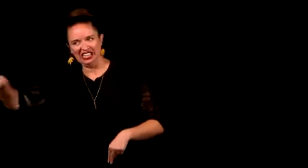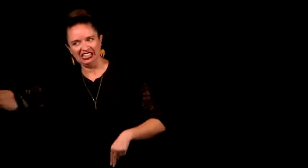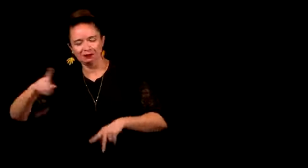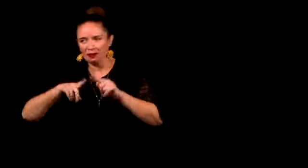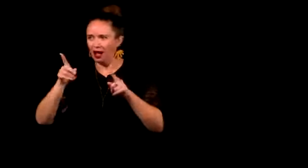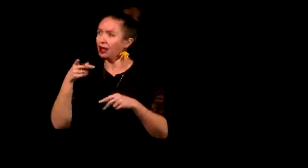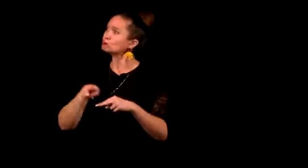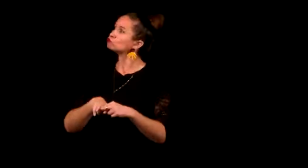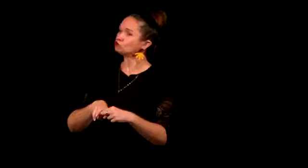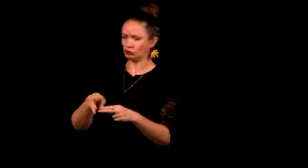and we sat down.